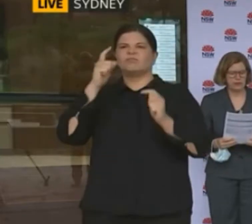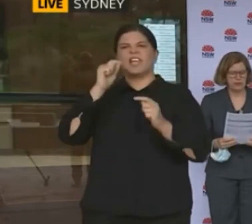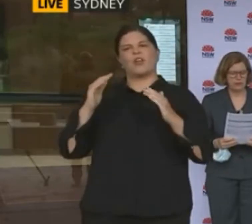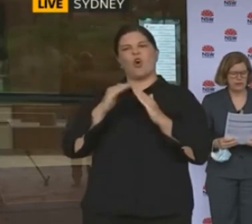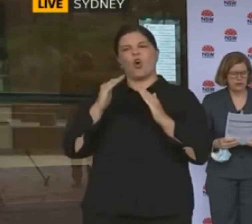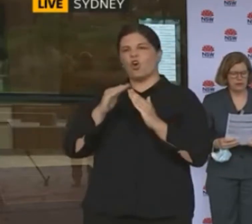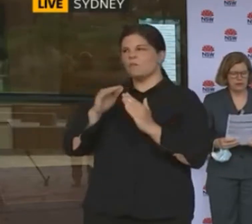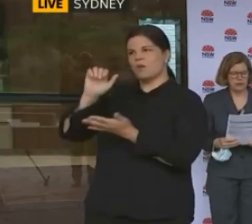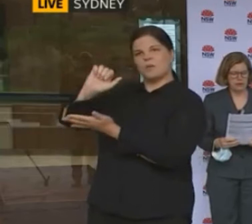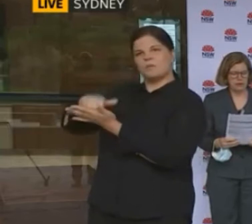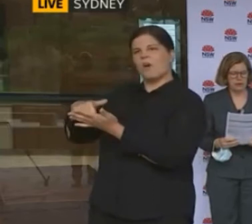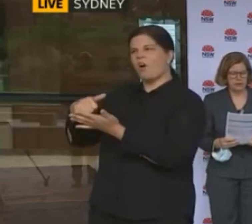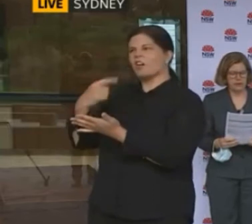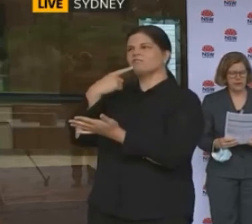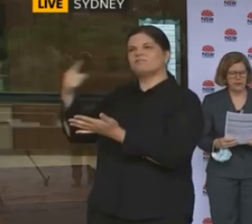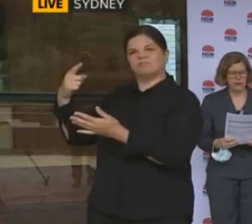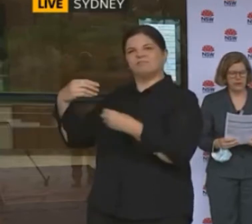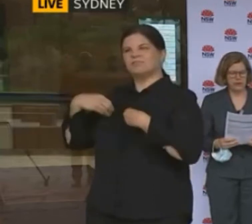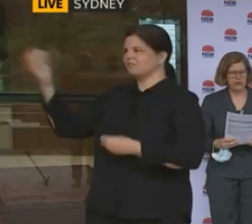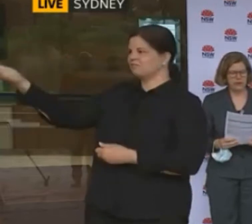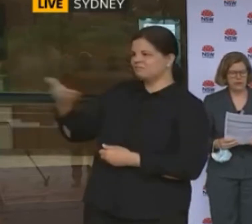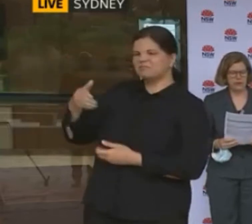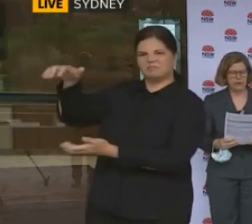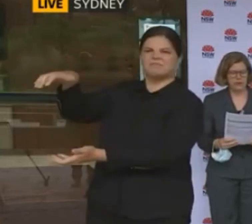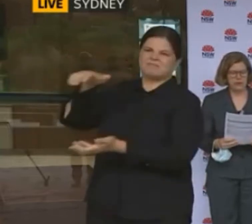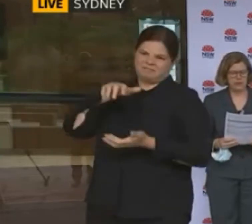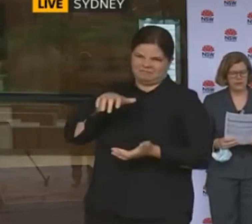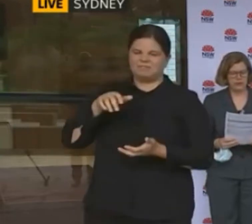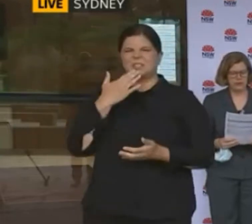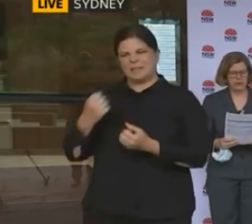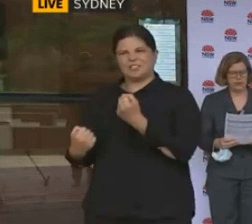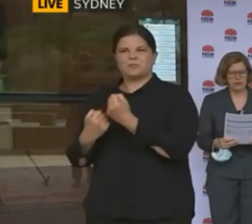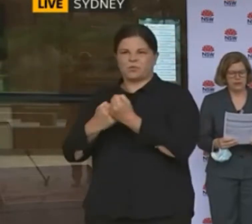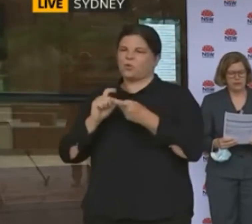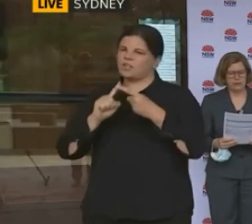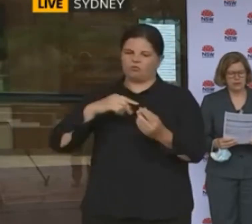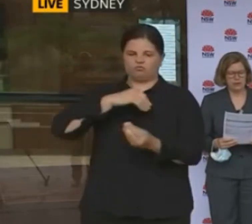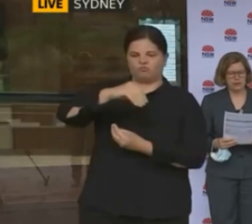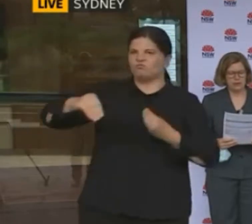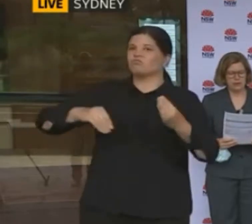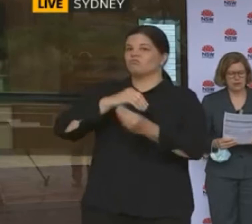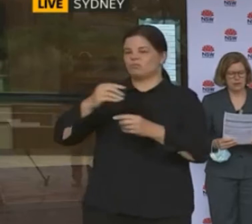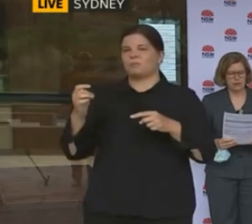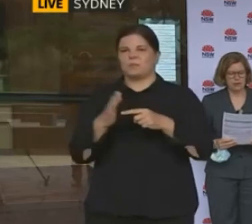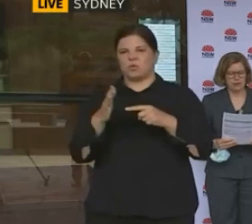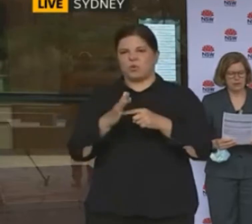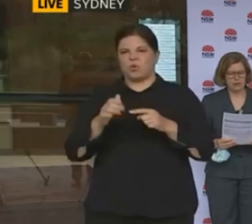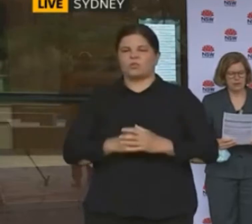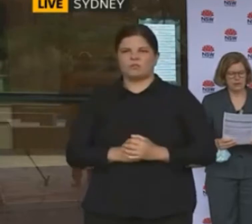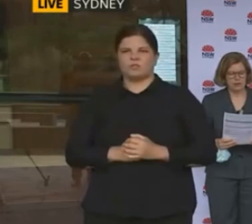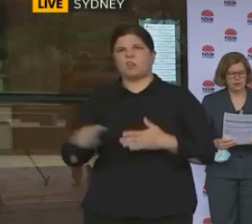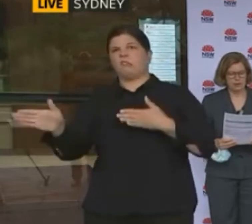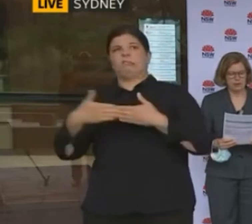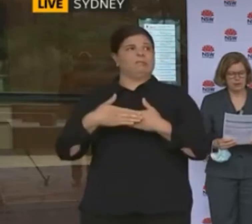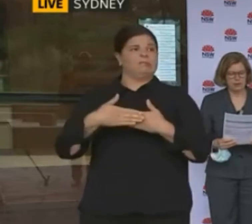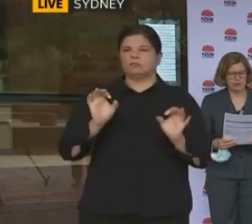everything you can to support those local businesses. I know communities are already, but we just want everyone to keep trading, and government will be here to